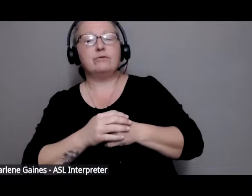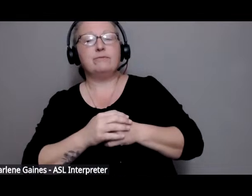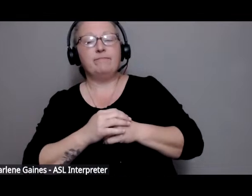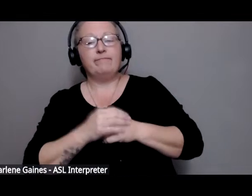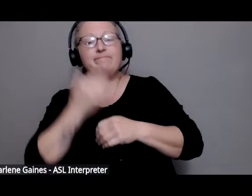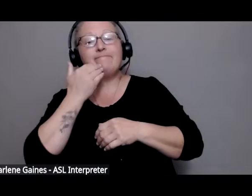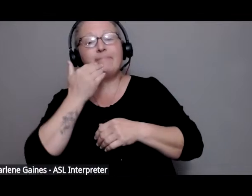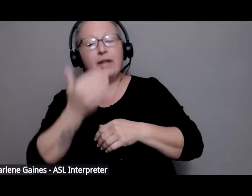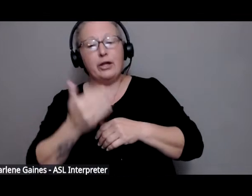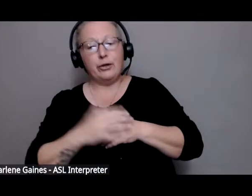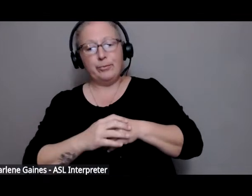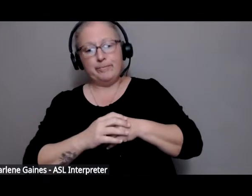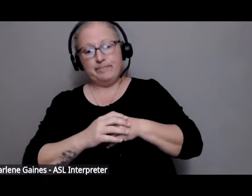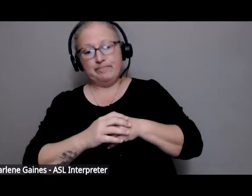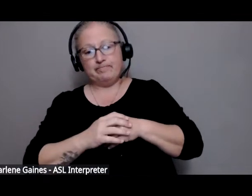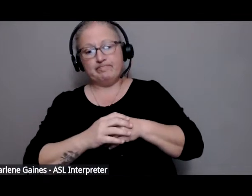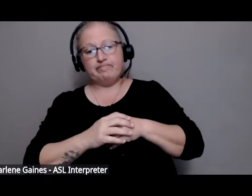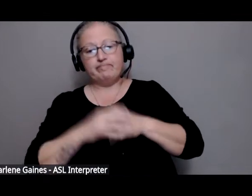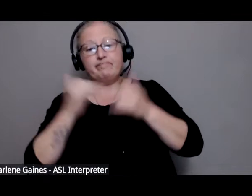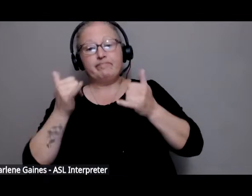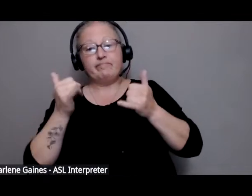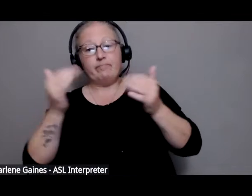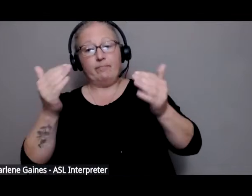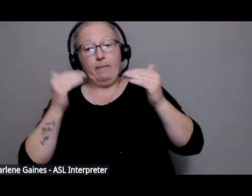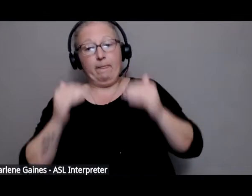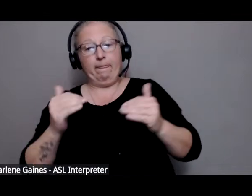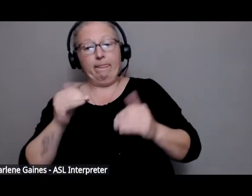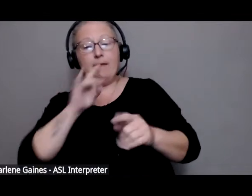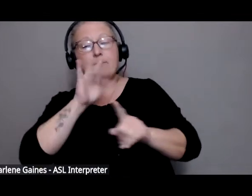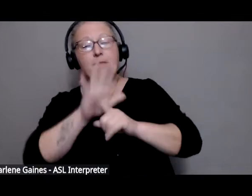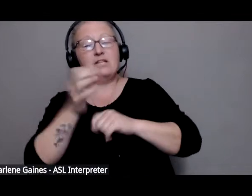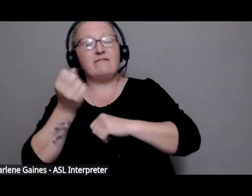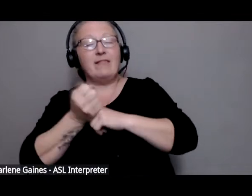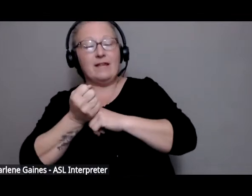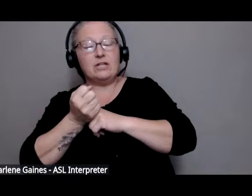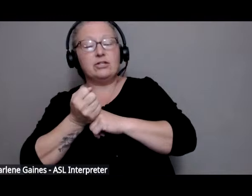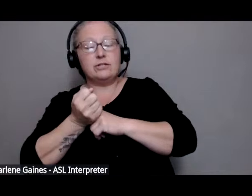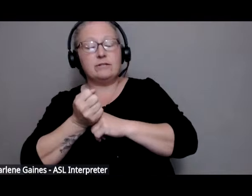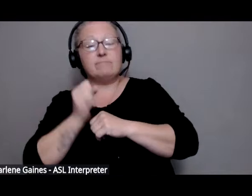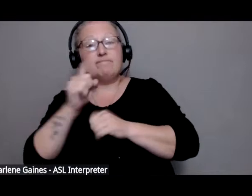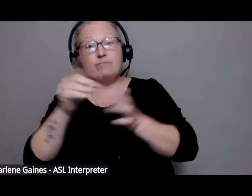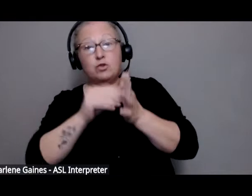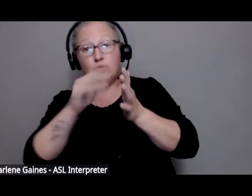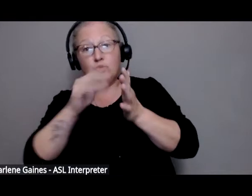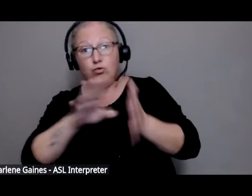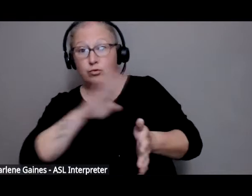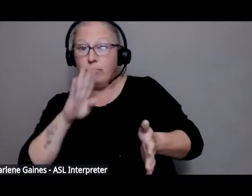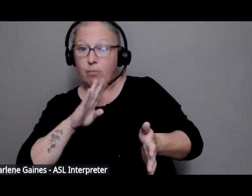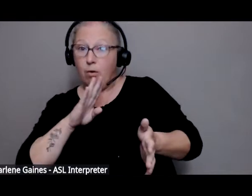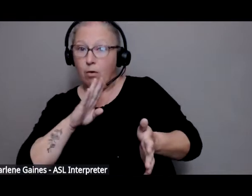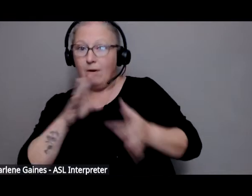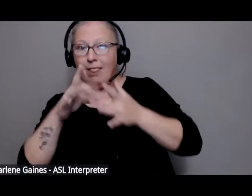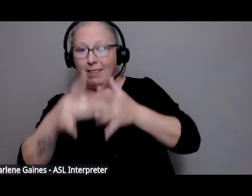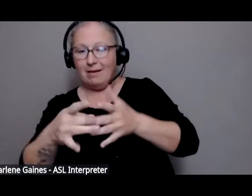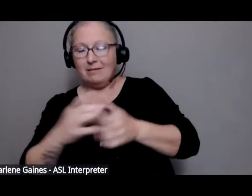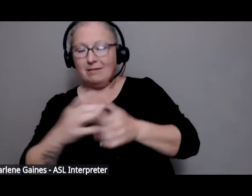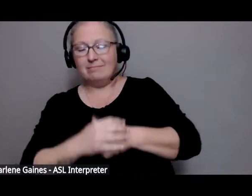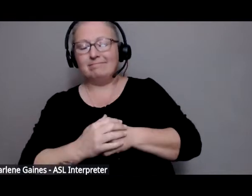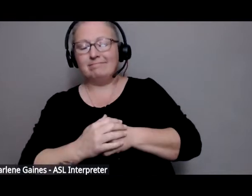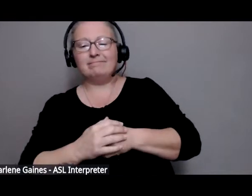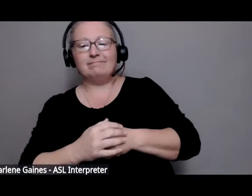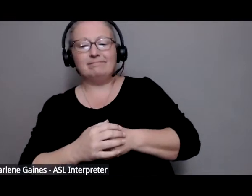Thank you. Okay, we're going to move on to the Pledge of Allegiance. I'll ask the student board members to lead us.